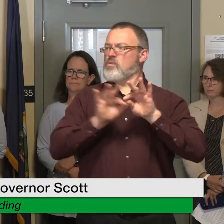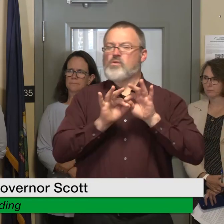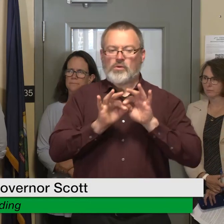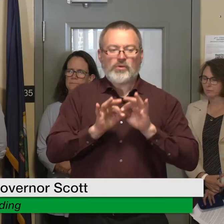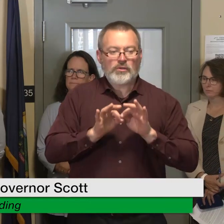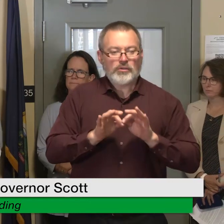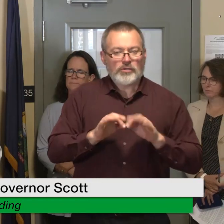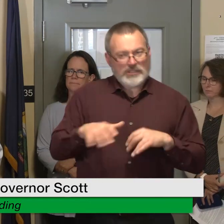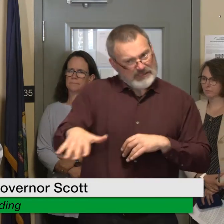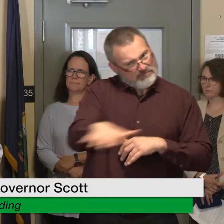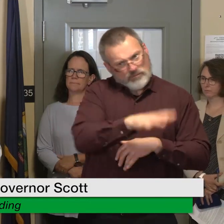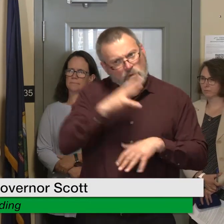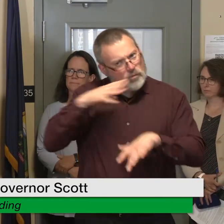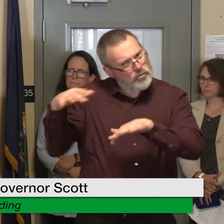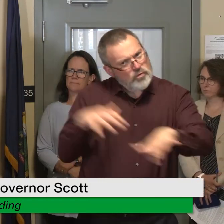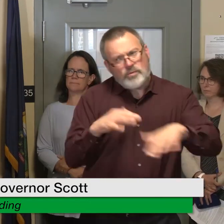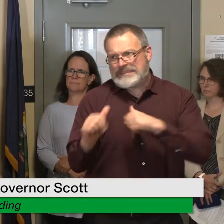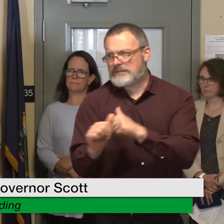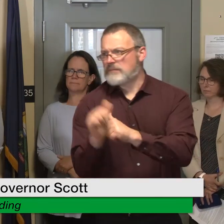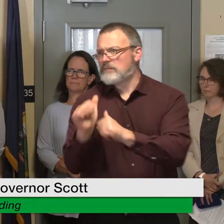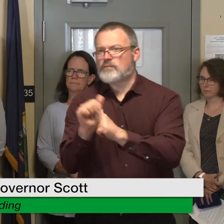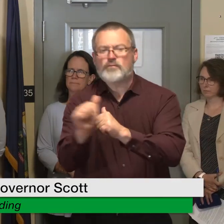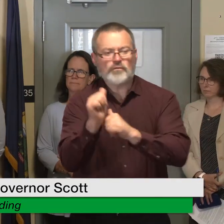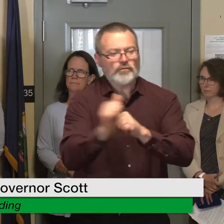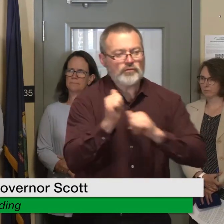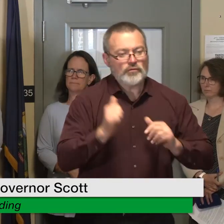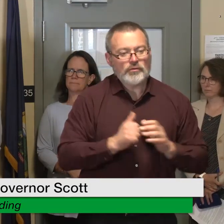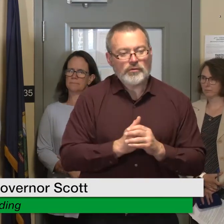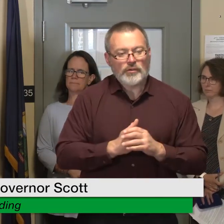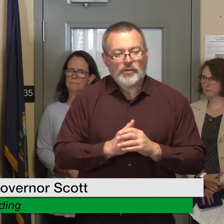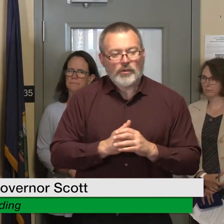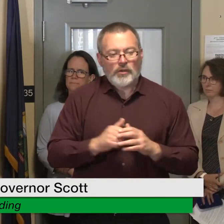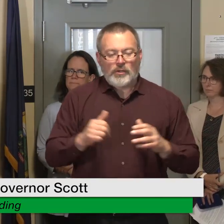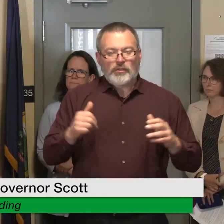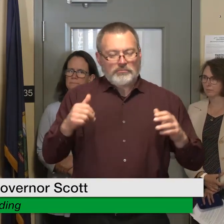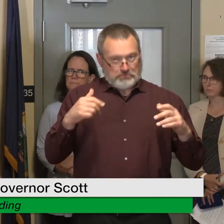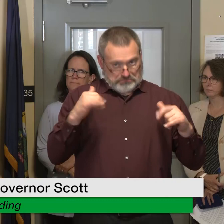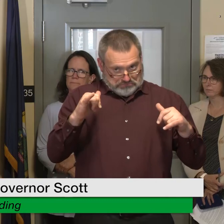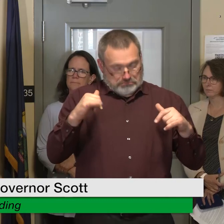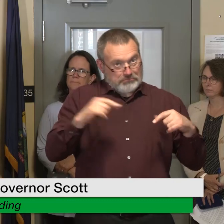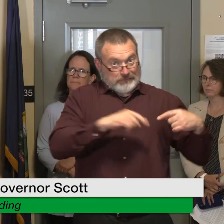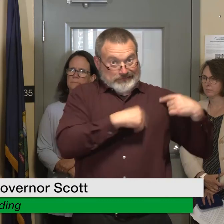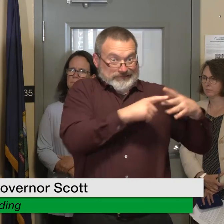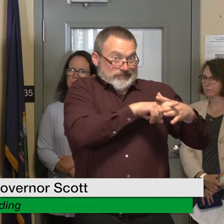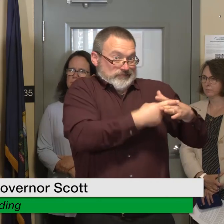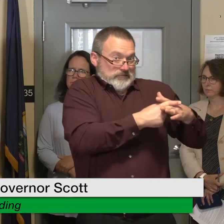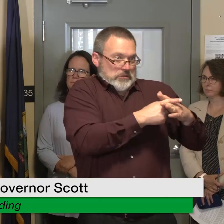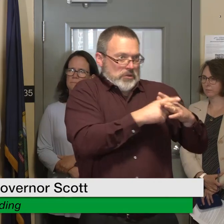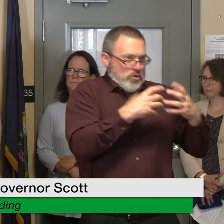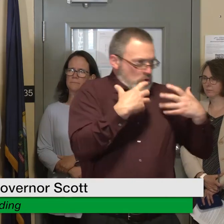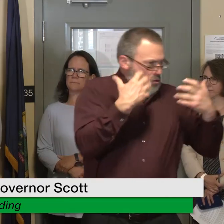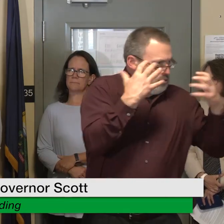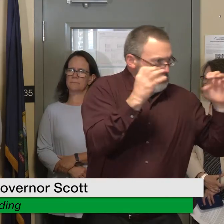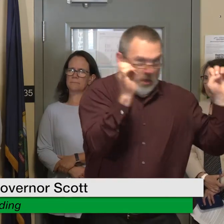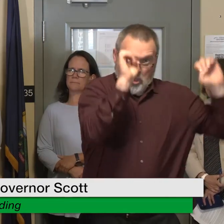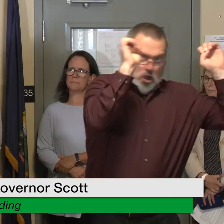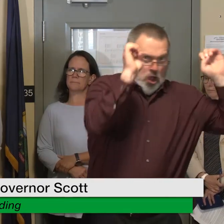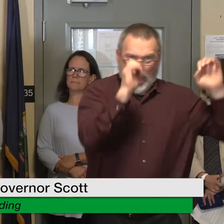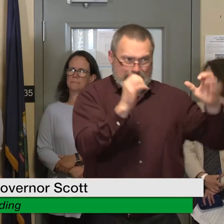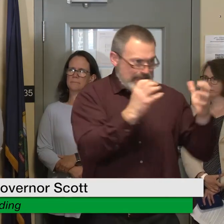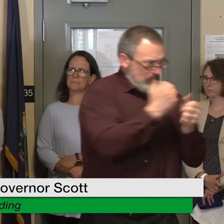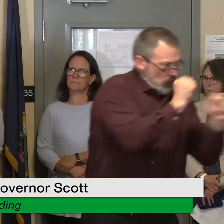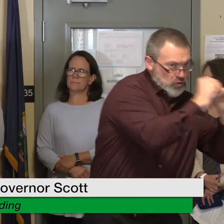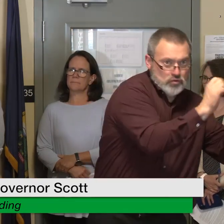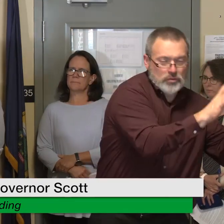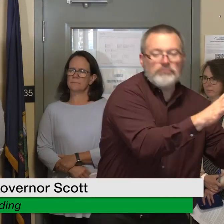As we shift to recovery, we know too well that we need to band together to overcome this crisis. Once again, we're called upon to help one another and